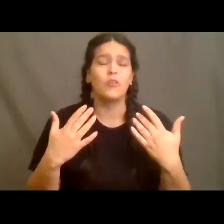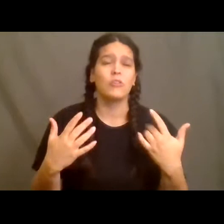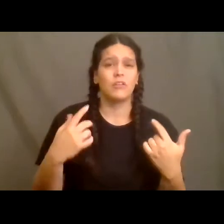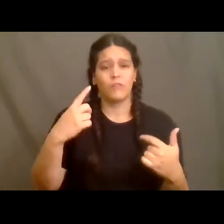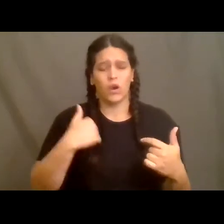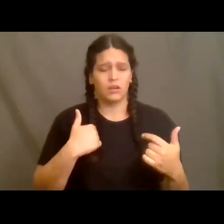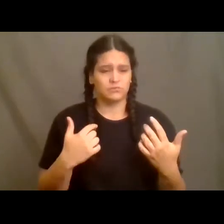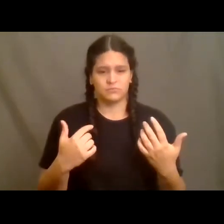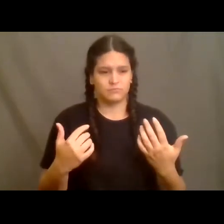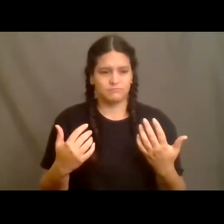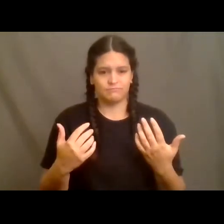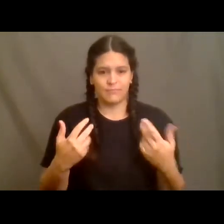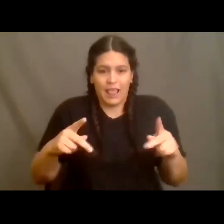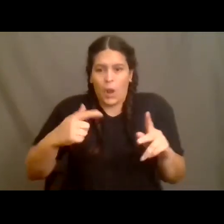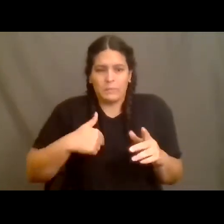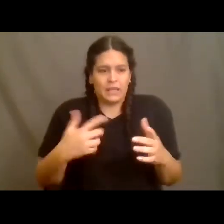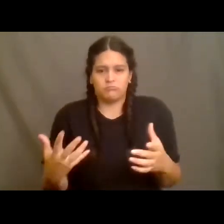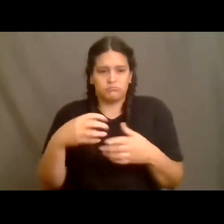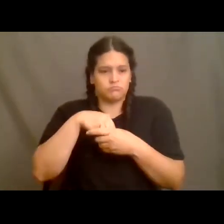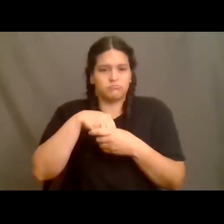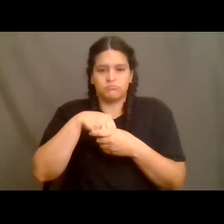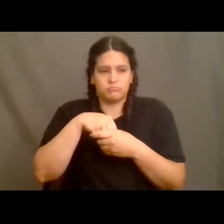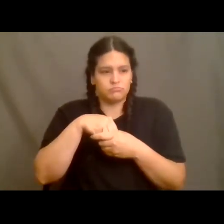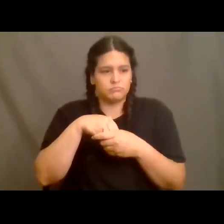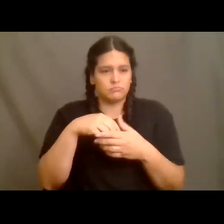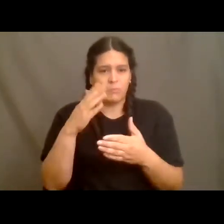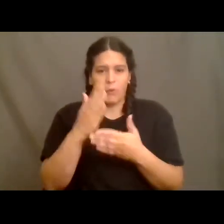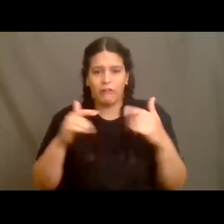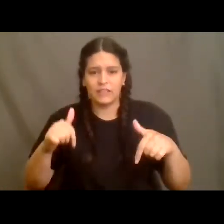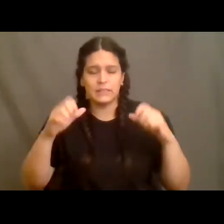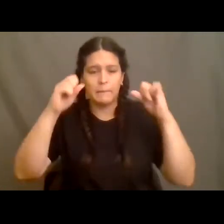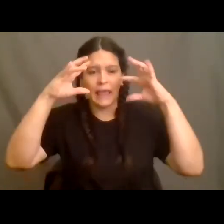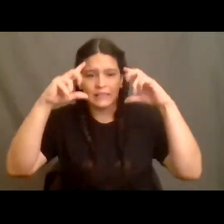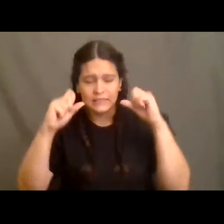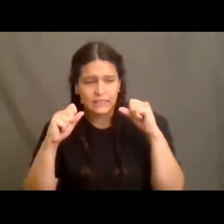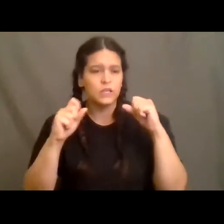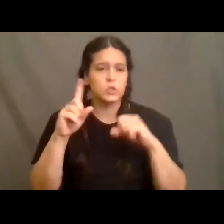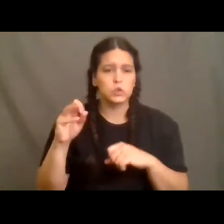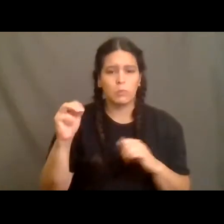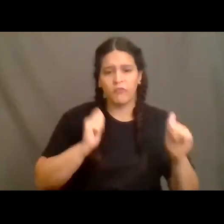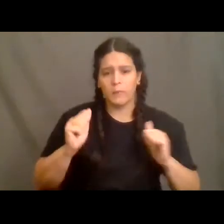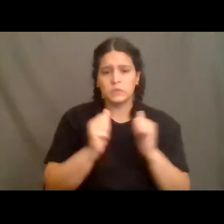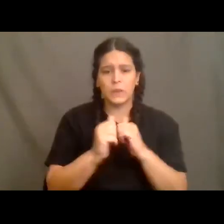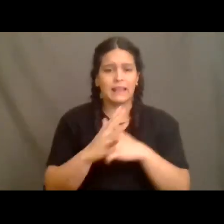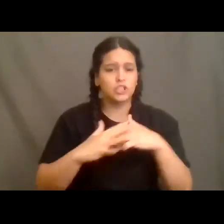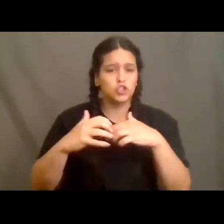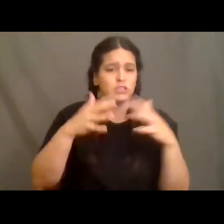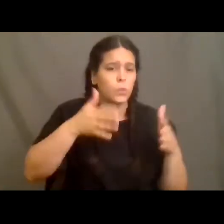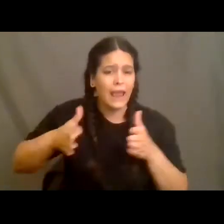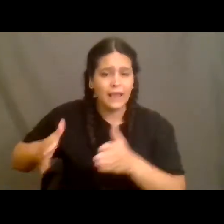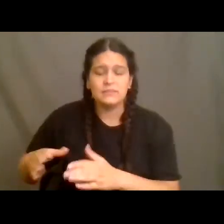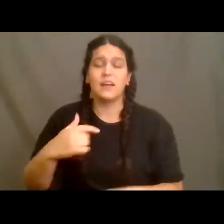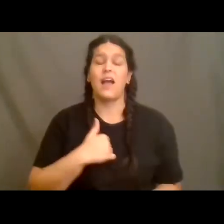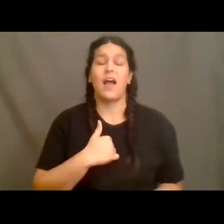this wonderful Zoom performance with Indigenous Ways. And I'm